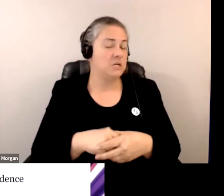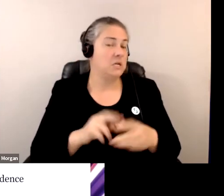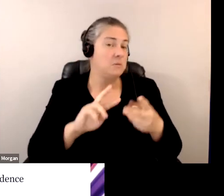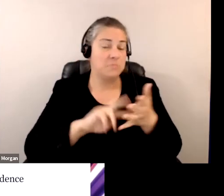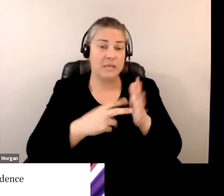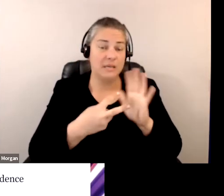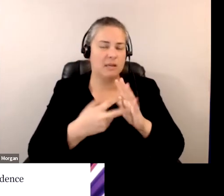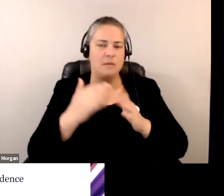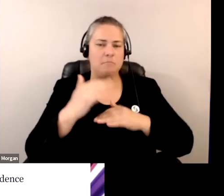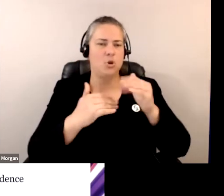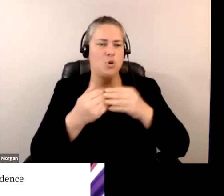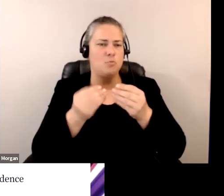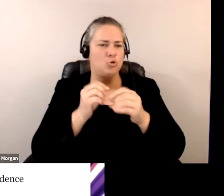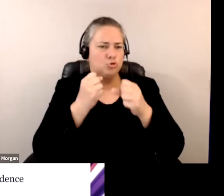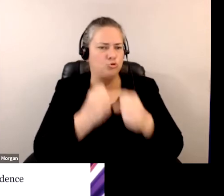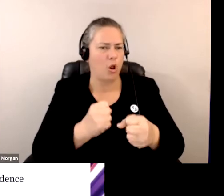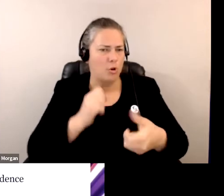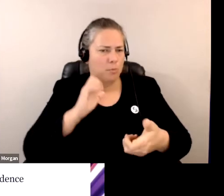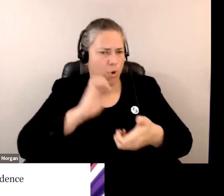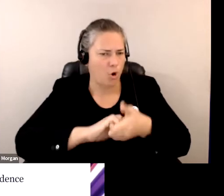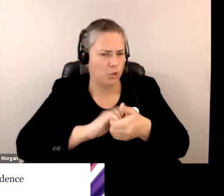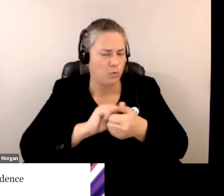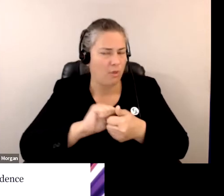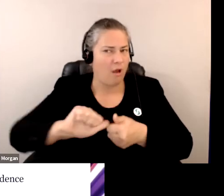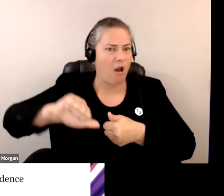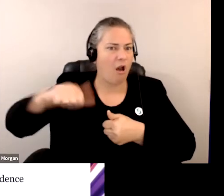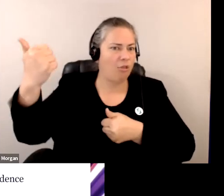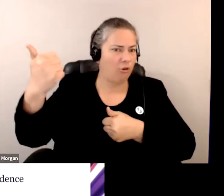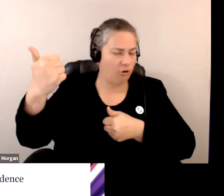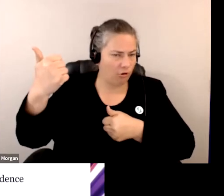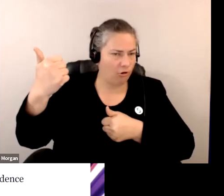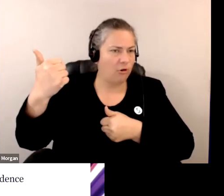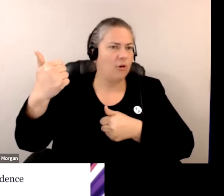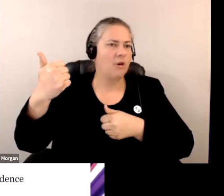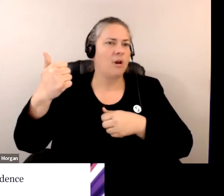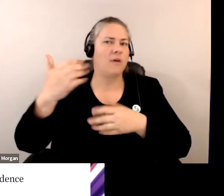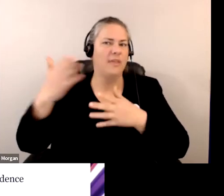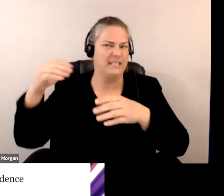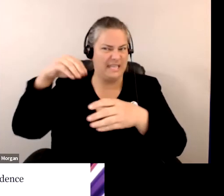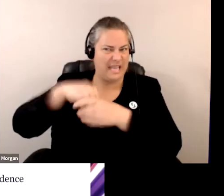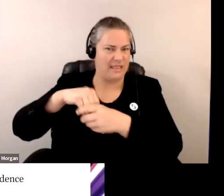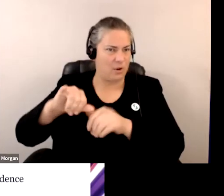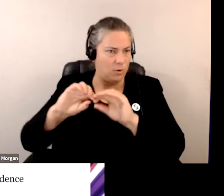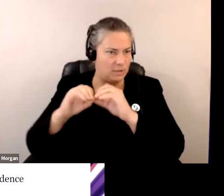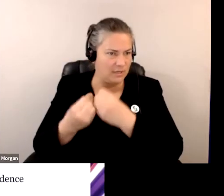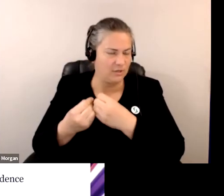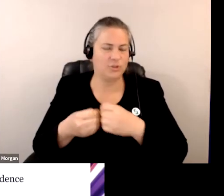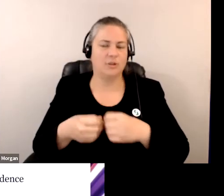partnerships with other entities in the organization, and in that process,